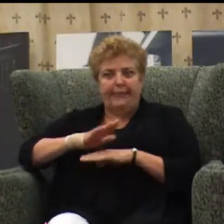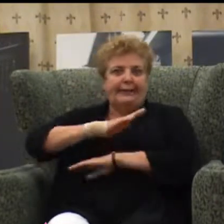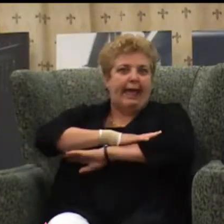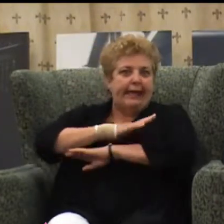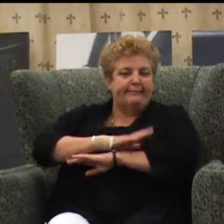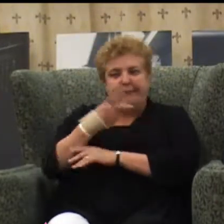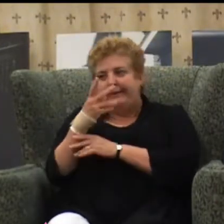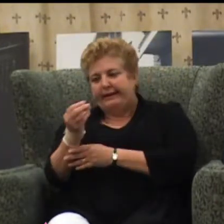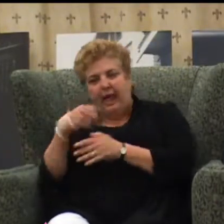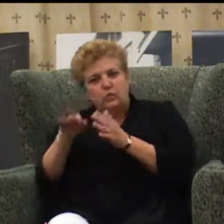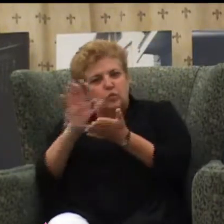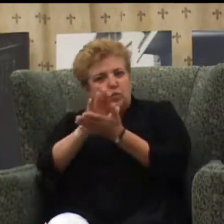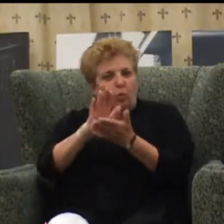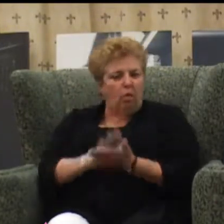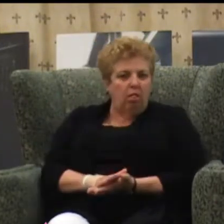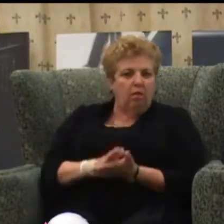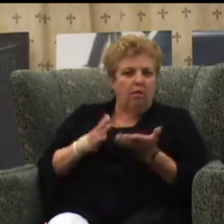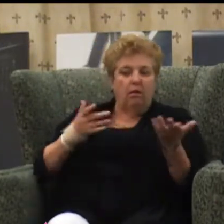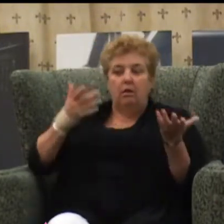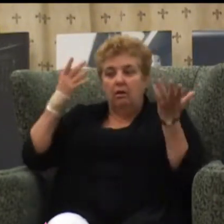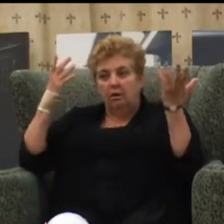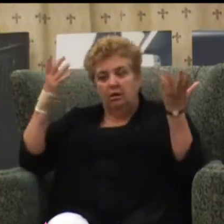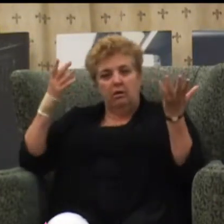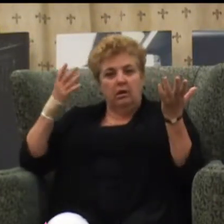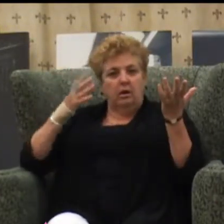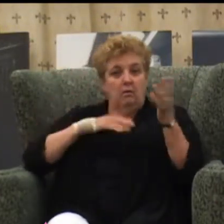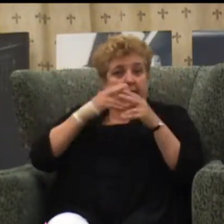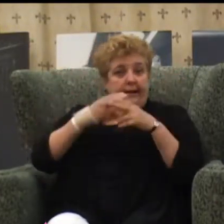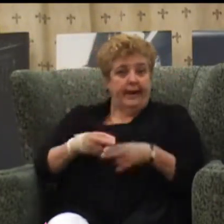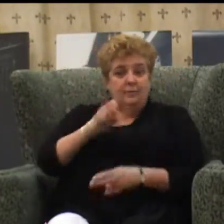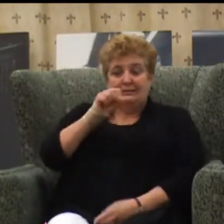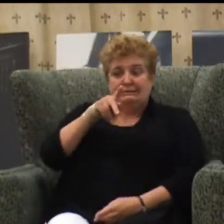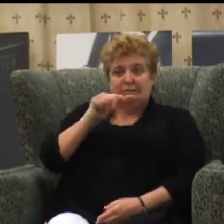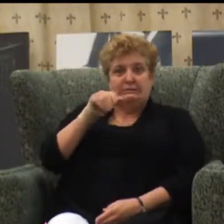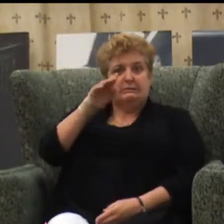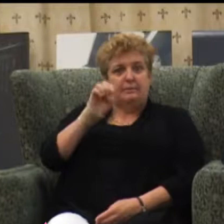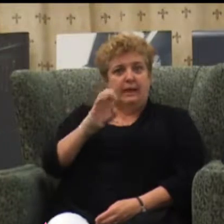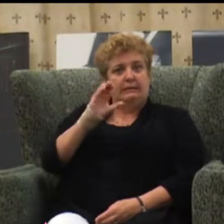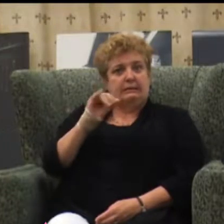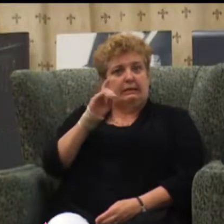My nickname was Space Cadet in 8th grade. I couldn't find homeroom.